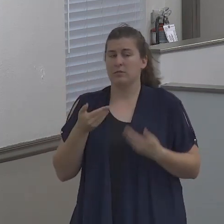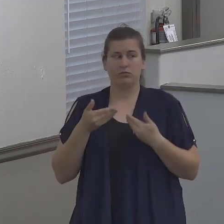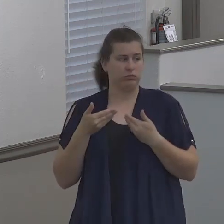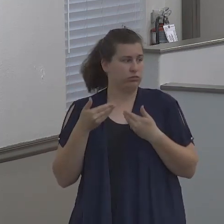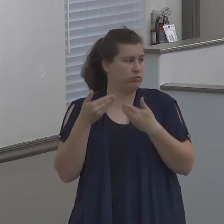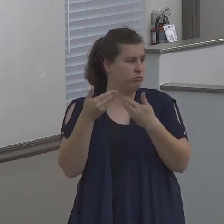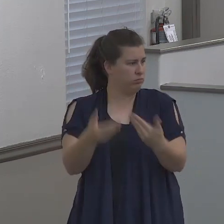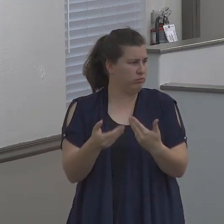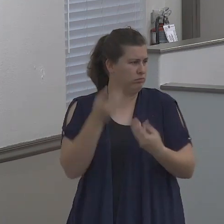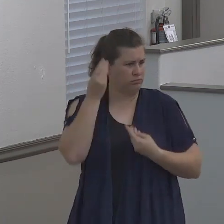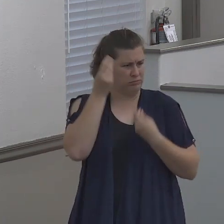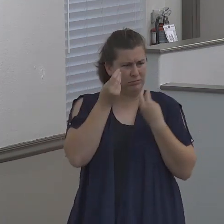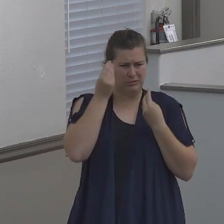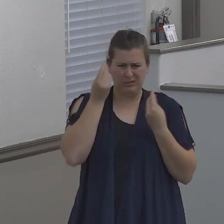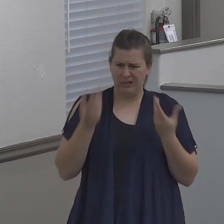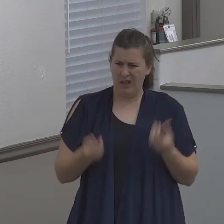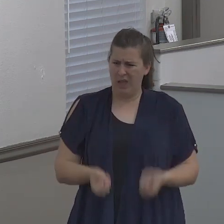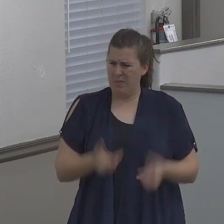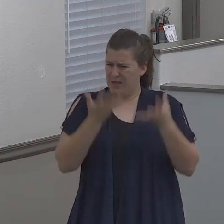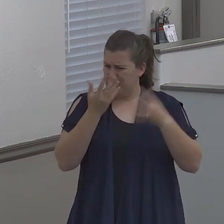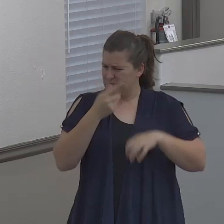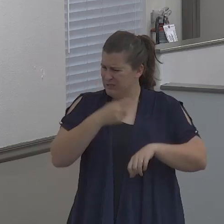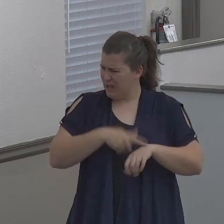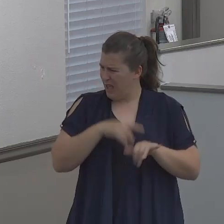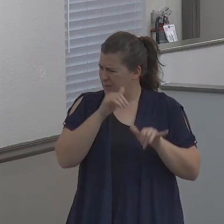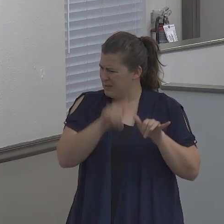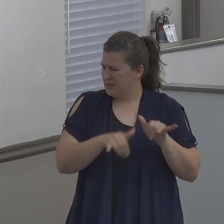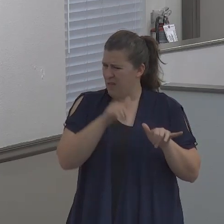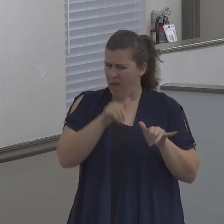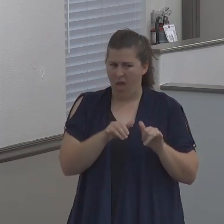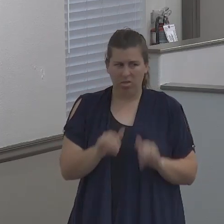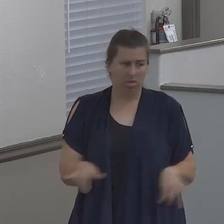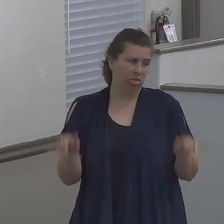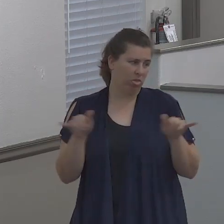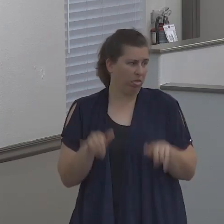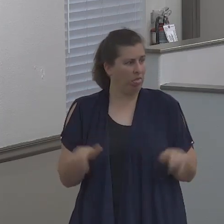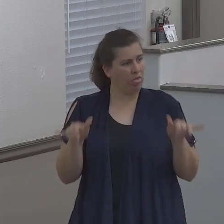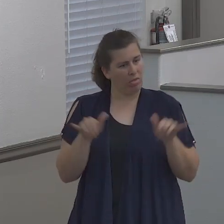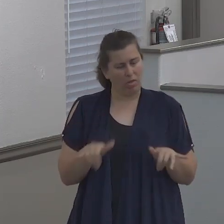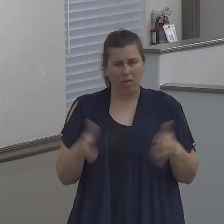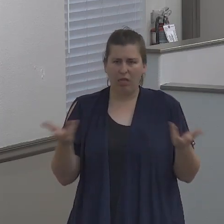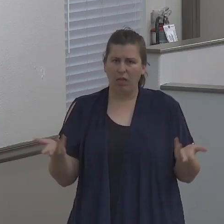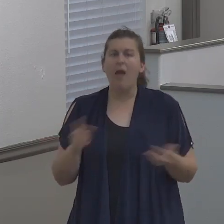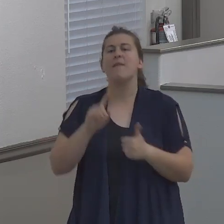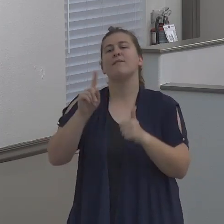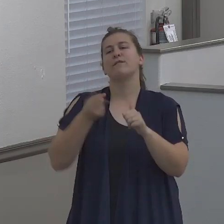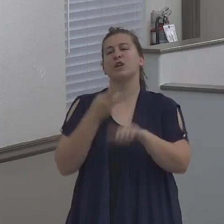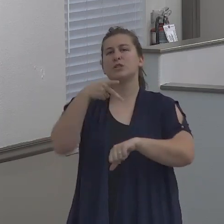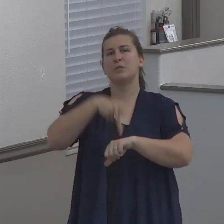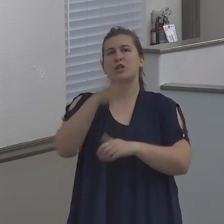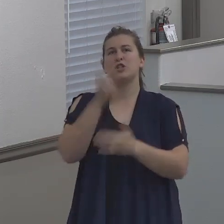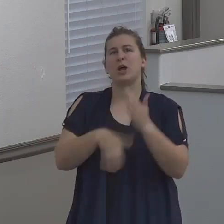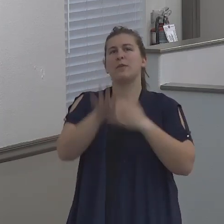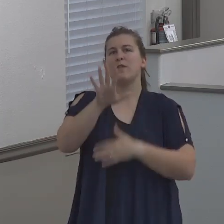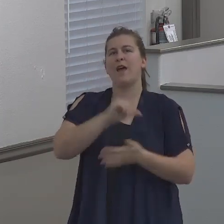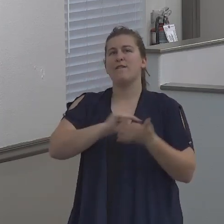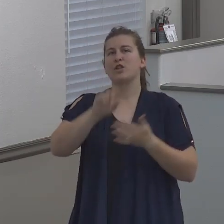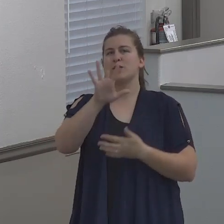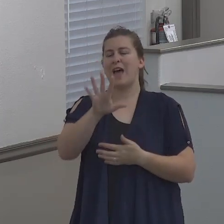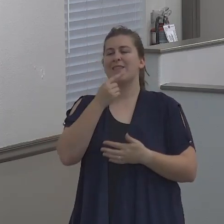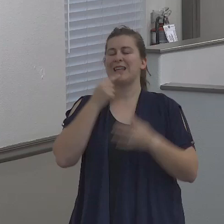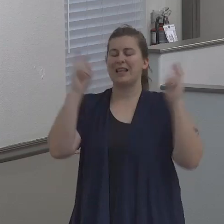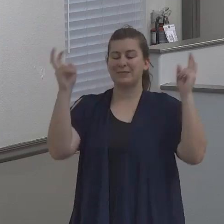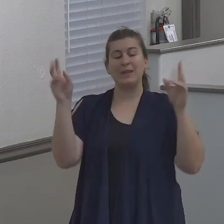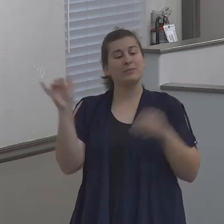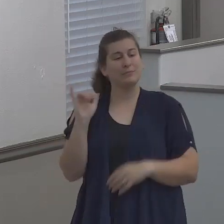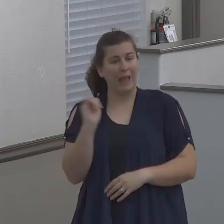be. You're just there and you're wondering, man, how long is this going to go on? 1 Peter chapter number